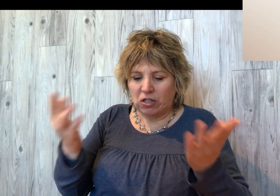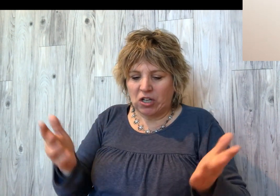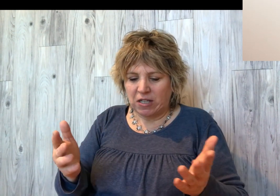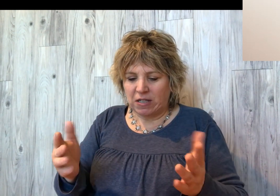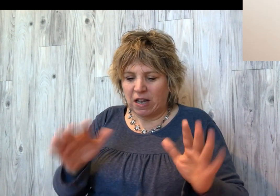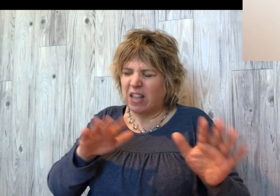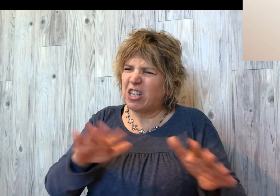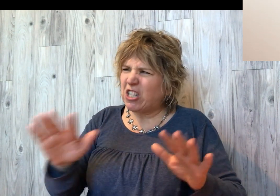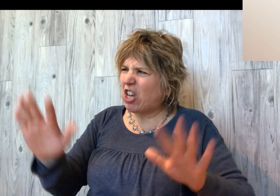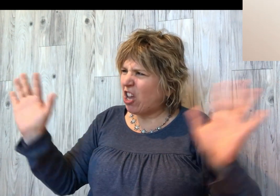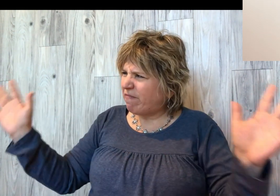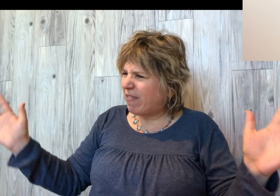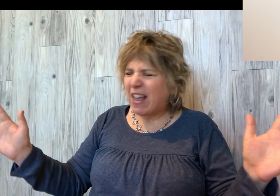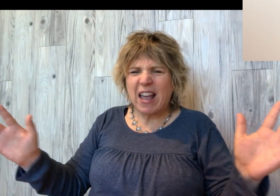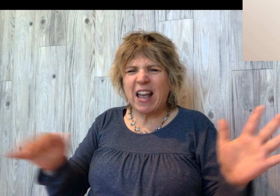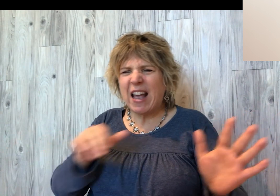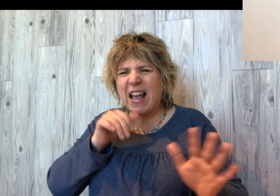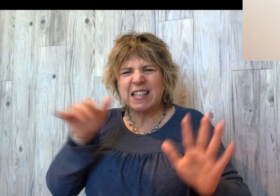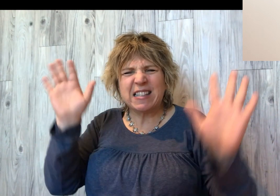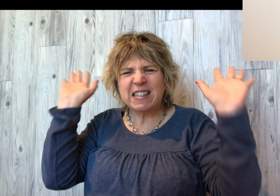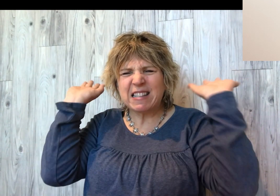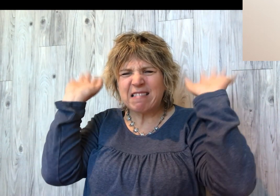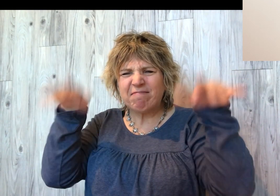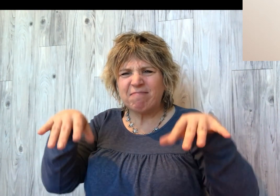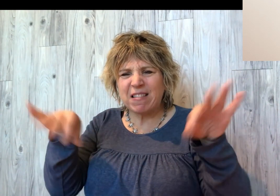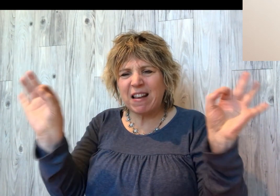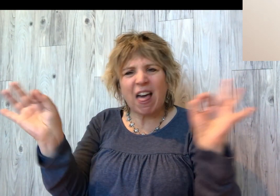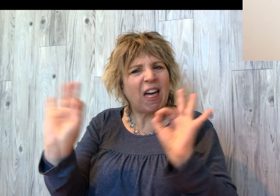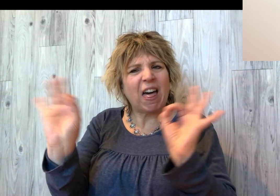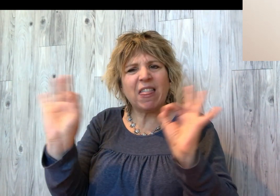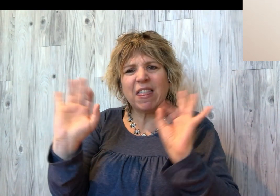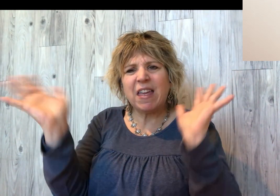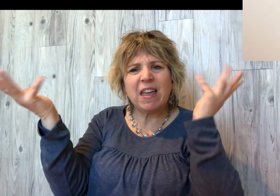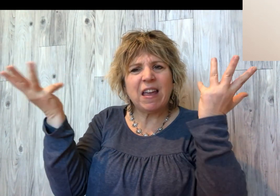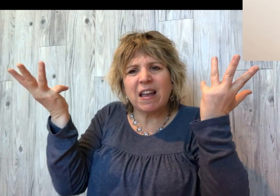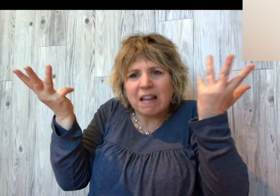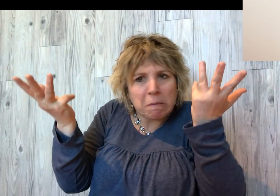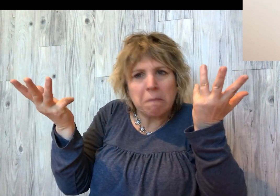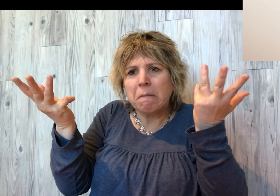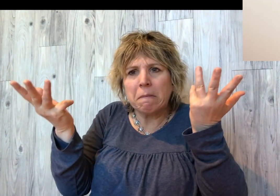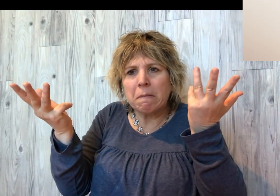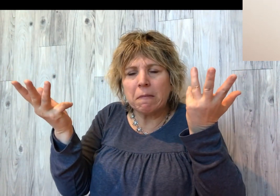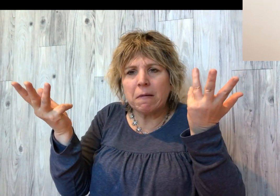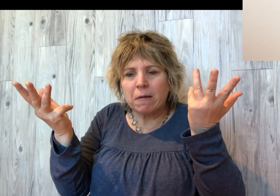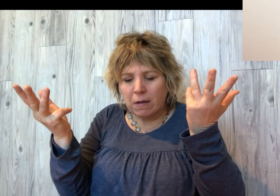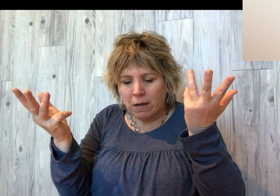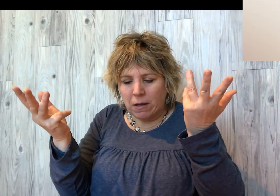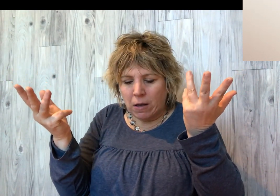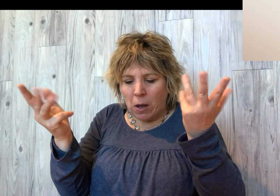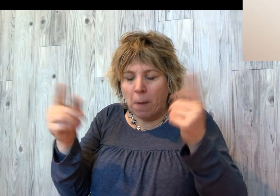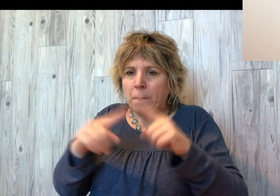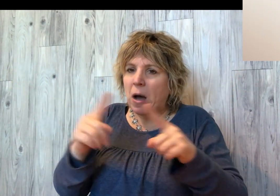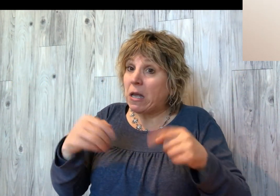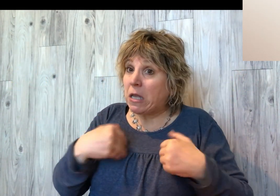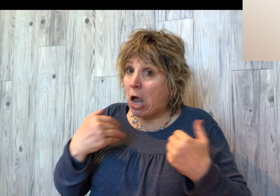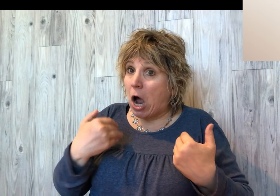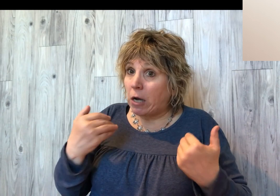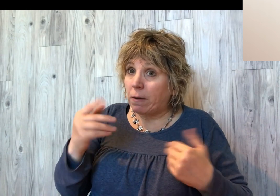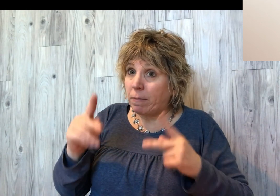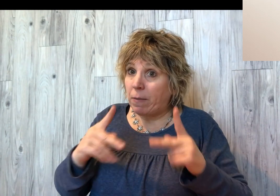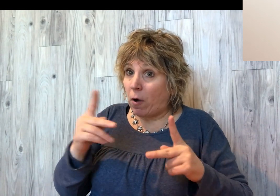chill, Dad. Just chill, Mom. It's no big deal. And we're going, no, it is a big deal. See, young